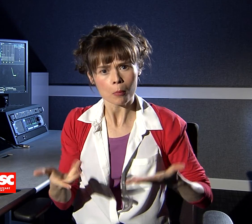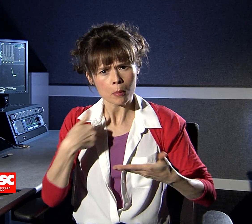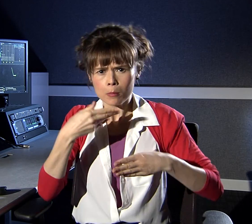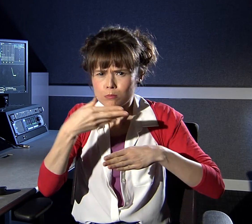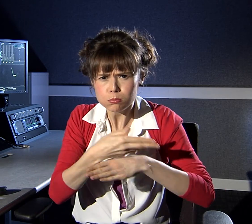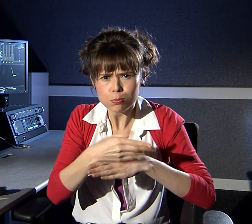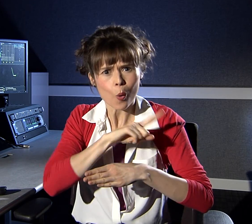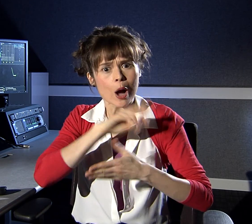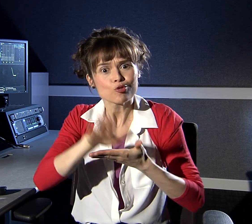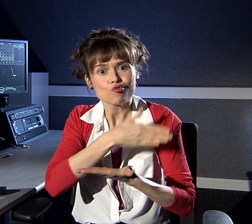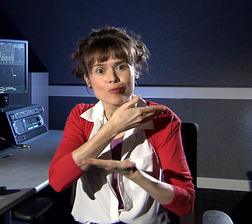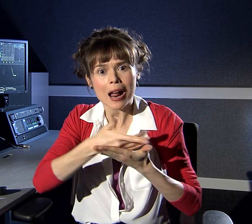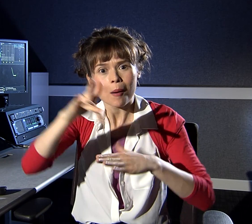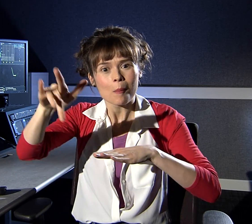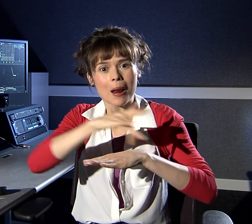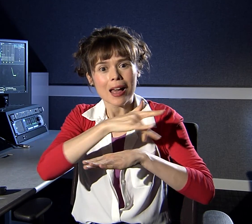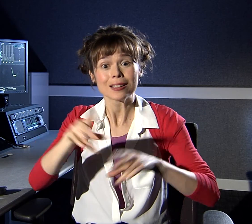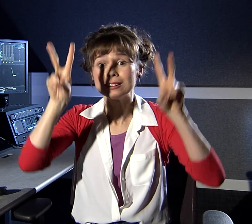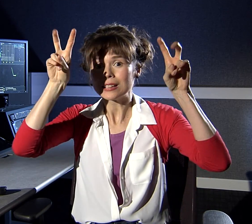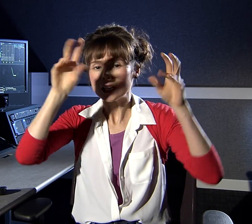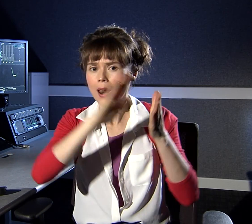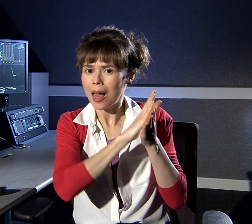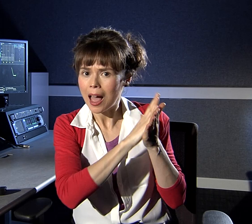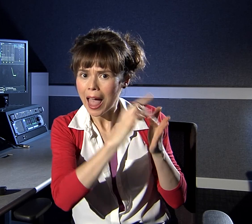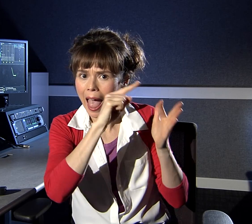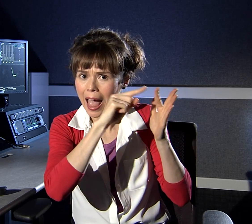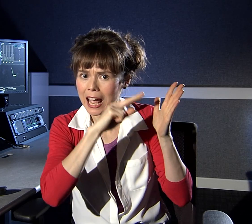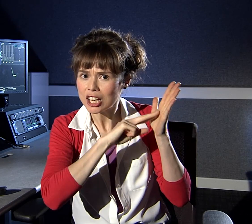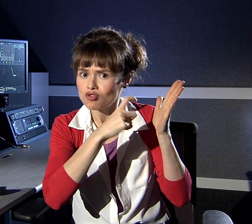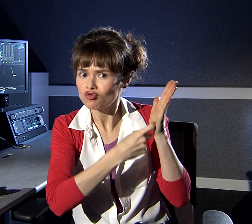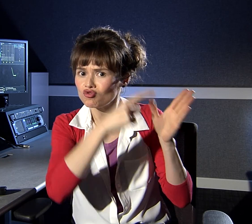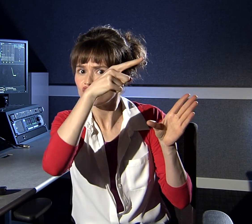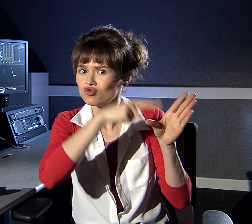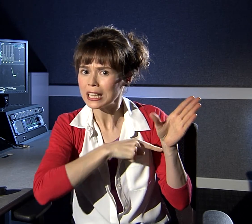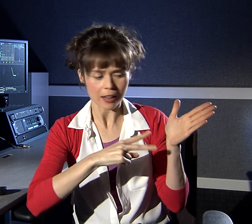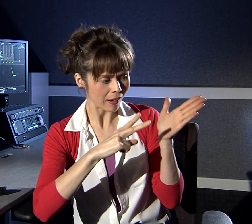Royal Shakespeare Company and am busy translating the play Henry V.